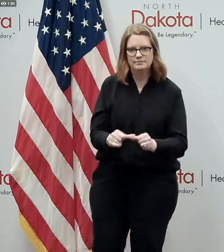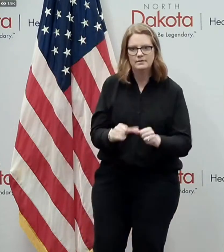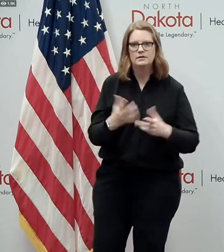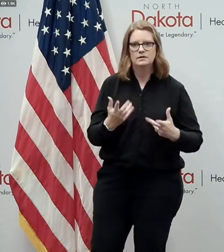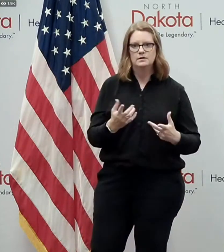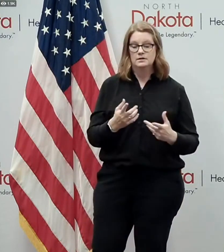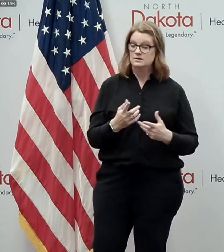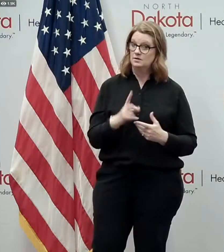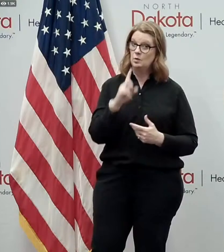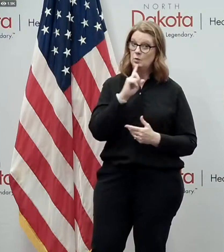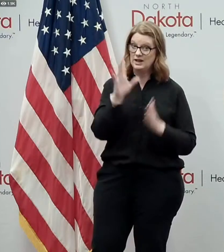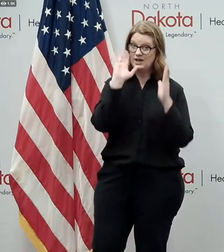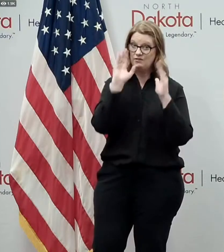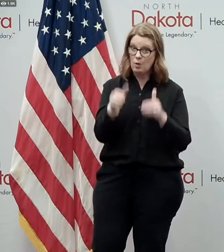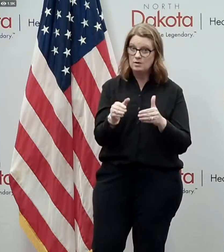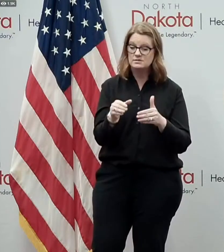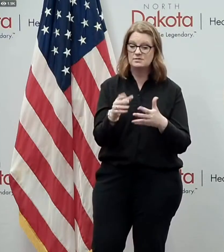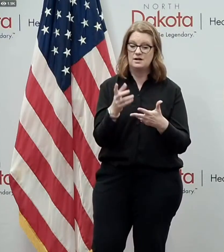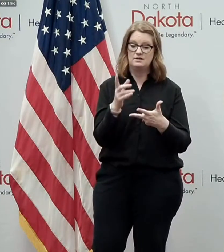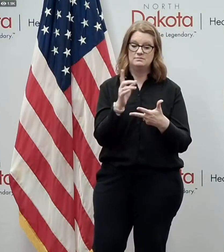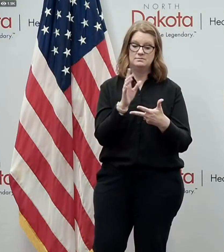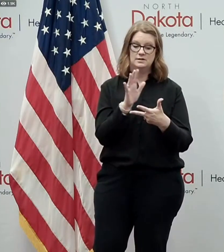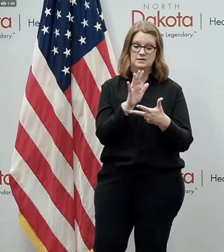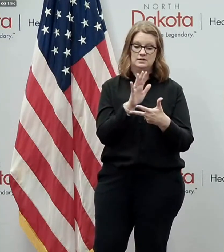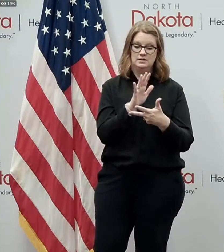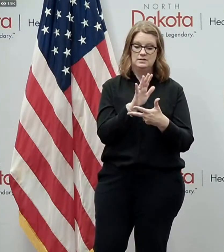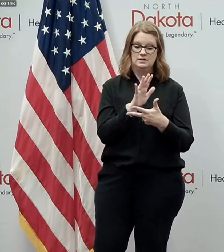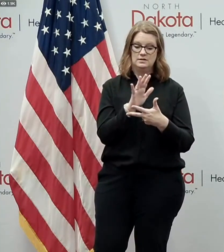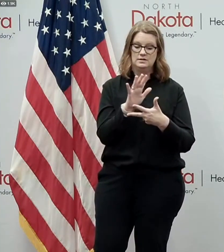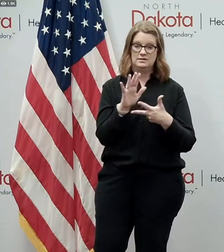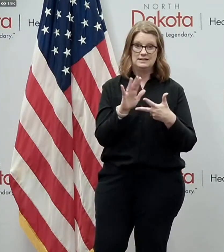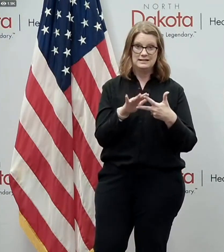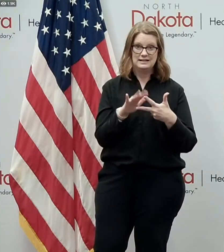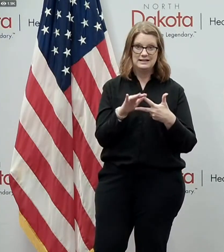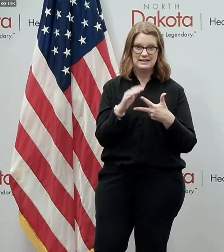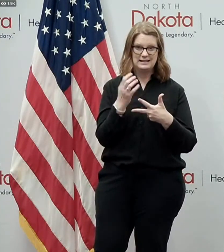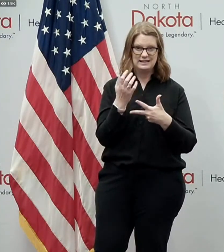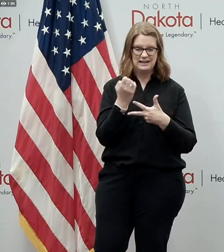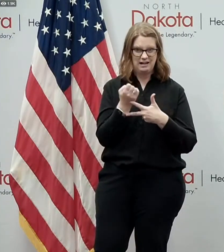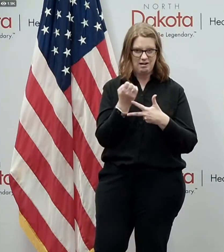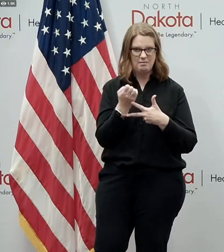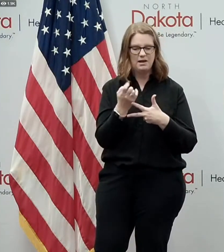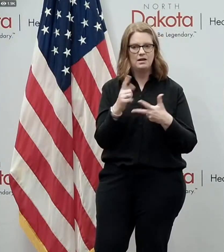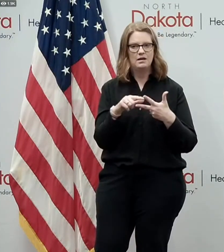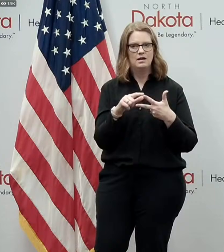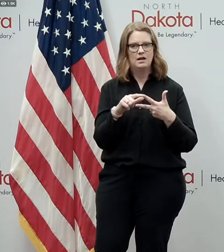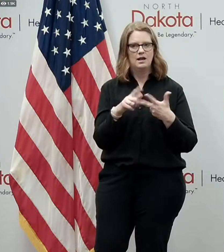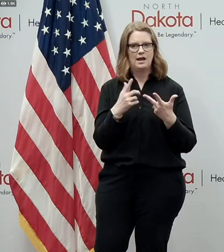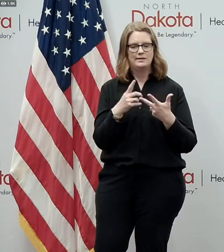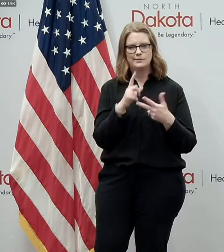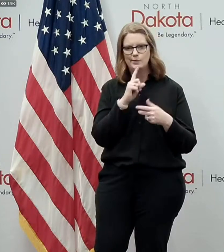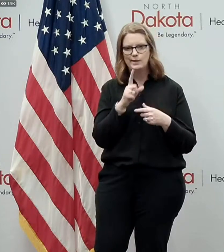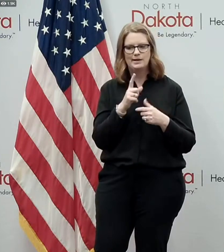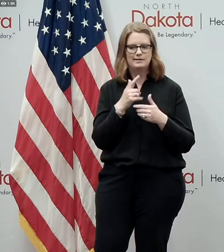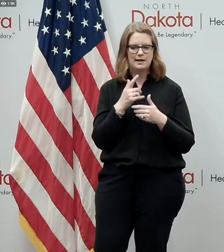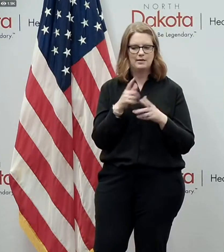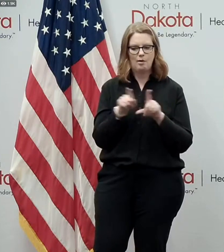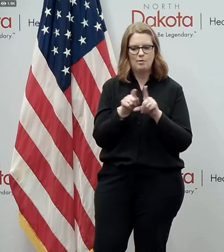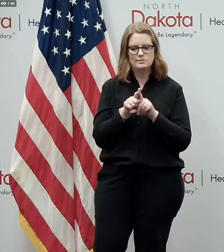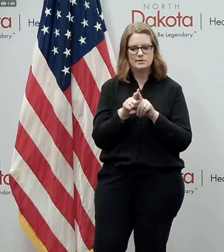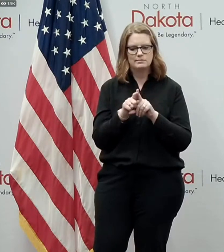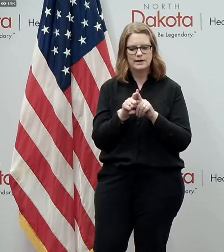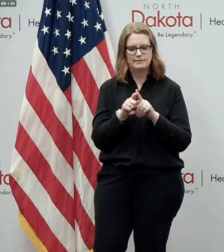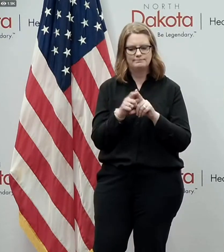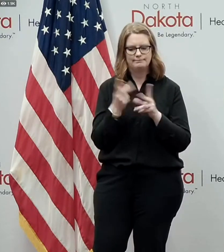focused on the economy and very focused on trying to manage our way through this thing. But I'd say